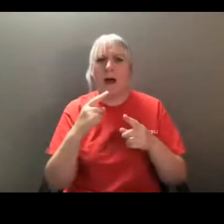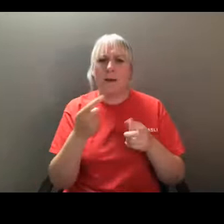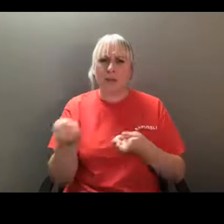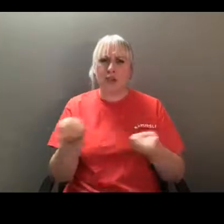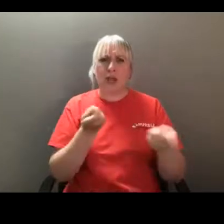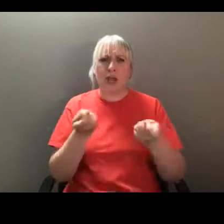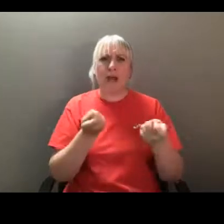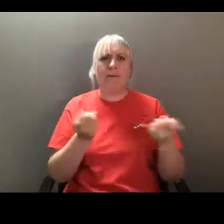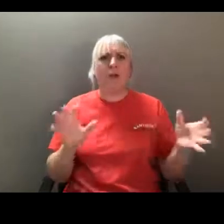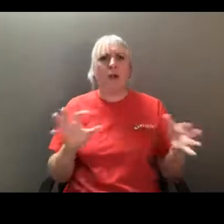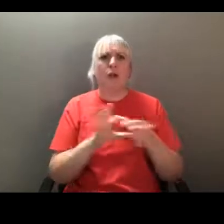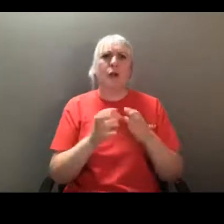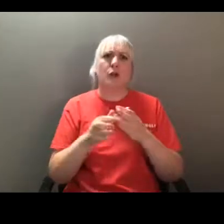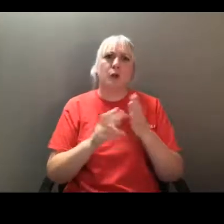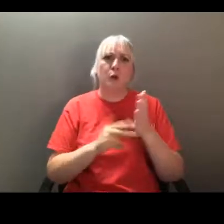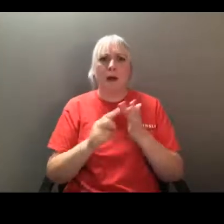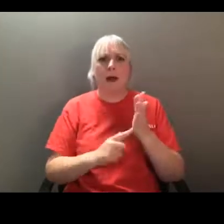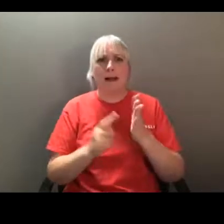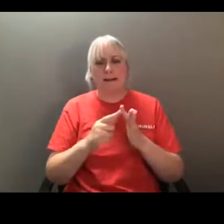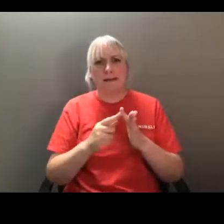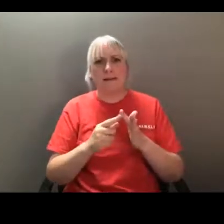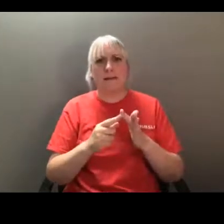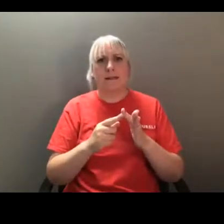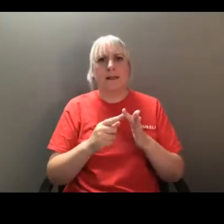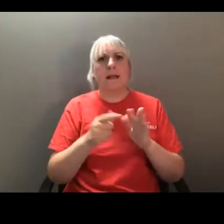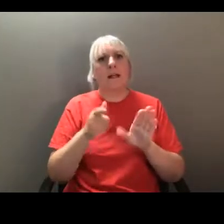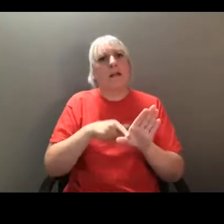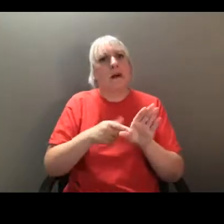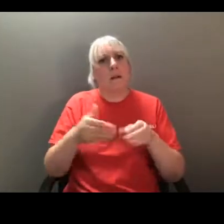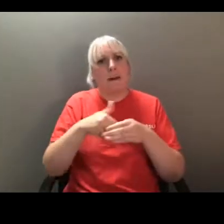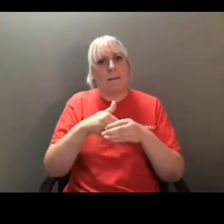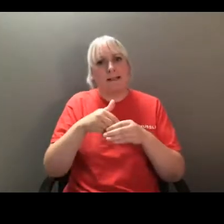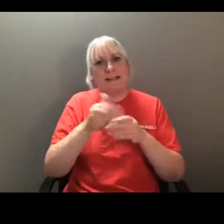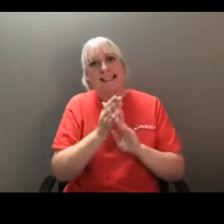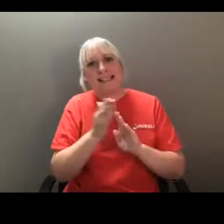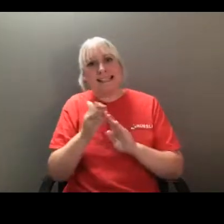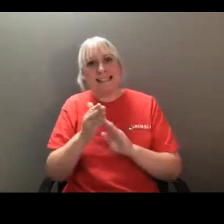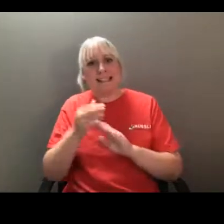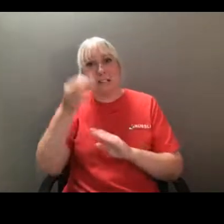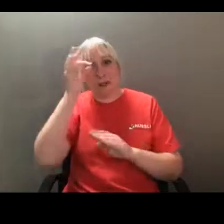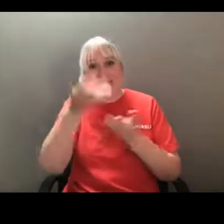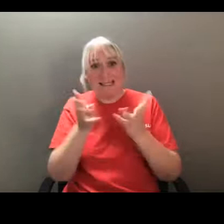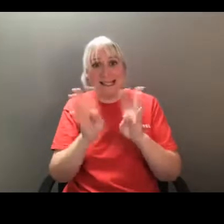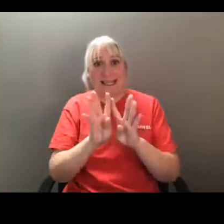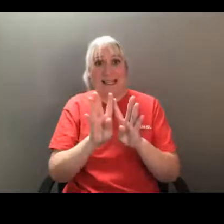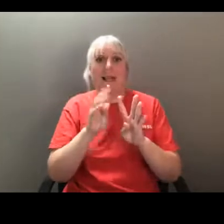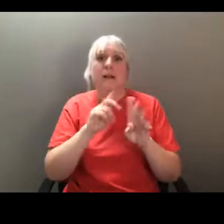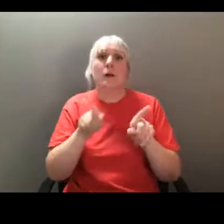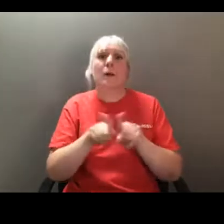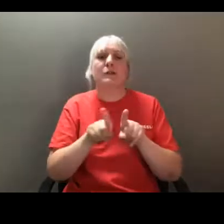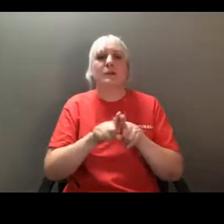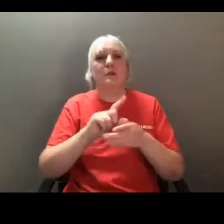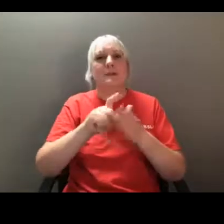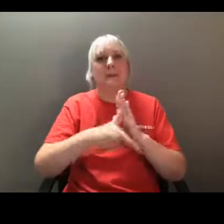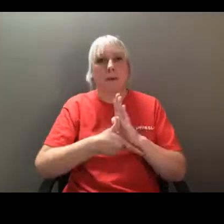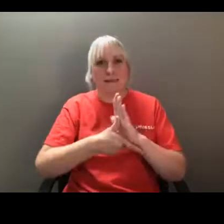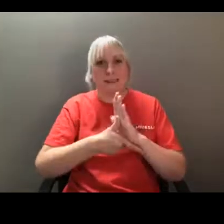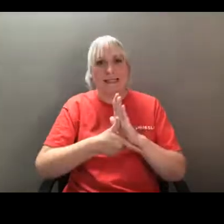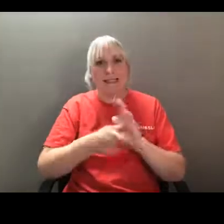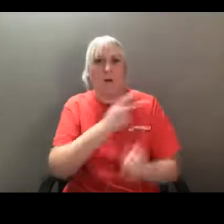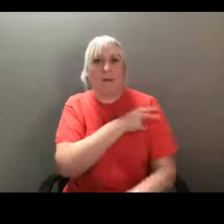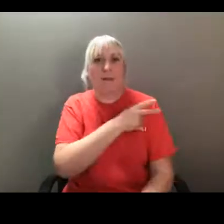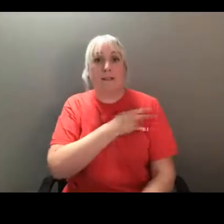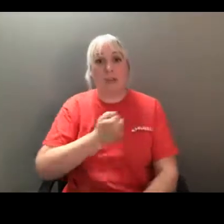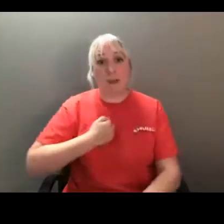and Eastern Young Members Committee, and I'm disability officer for my CLP. I've been part of the Scrap Universal Credit